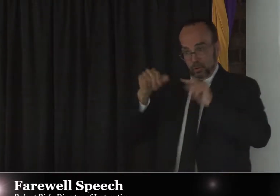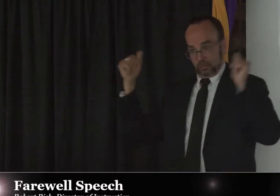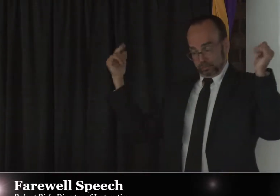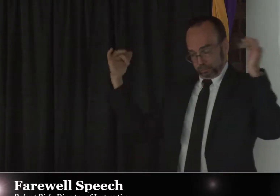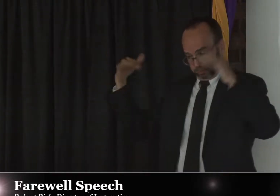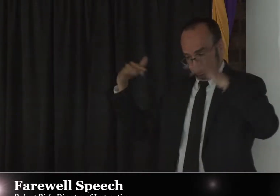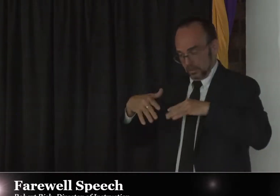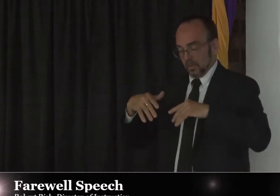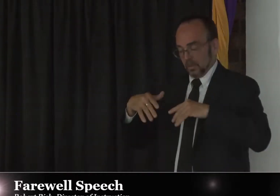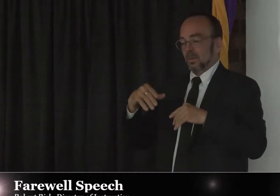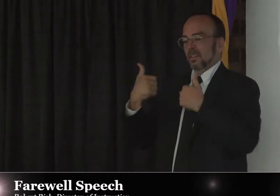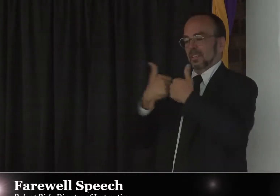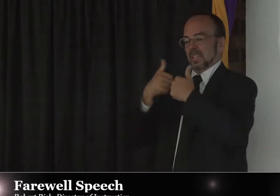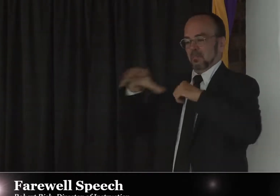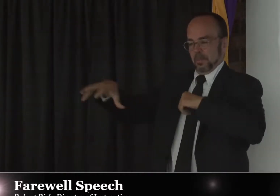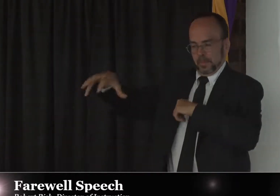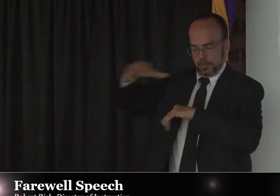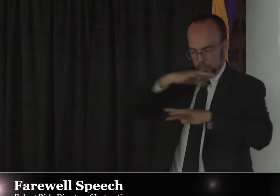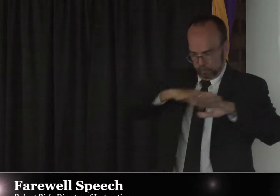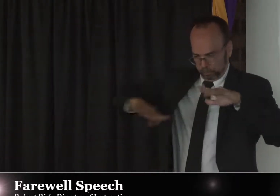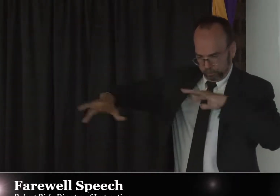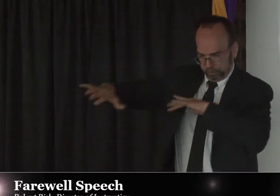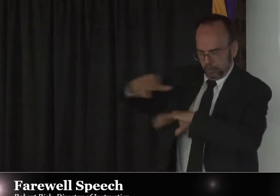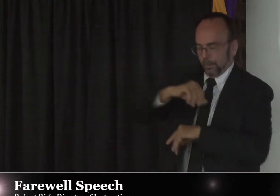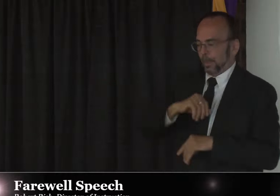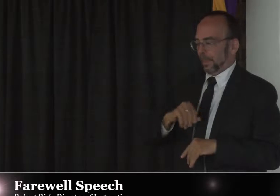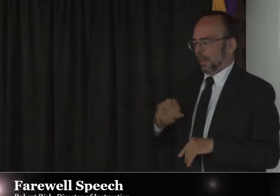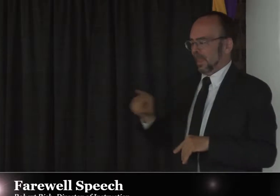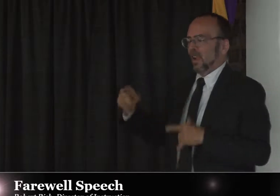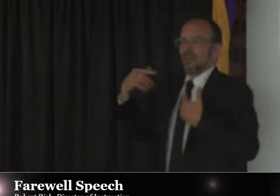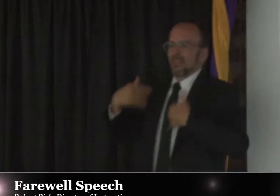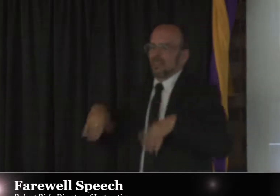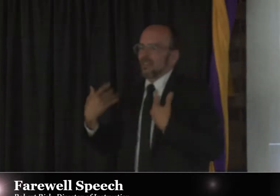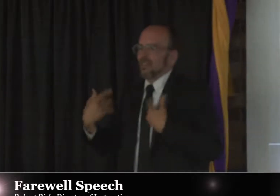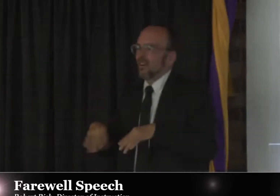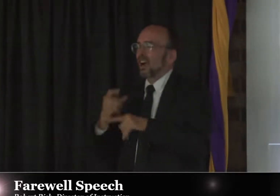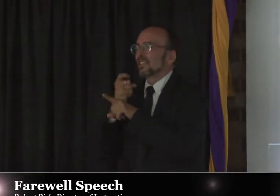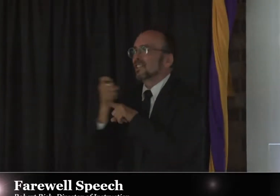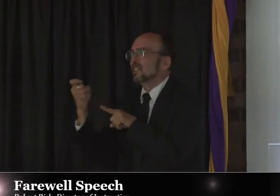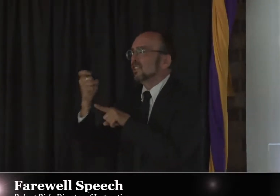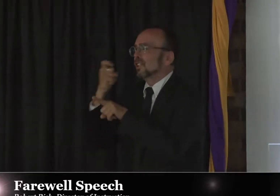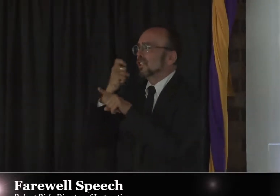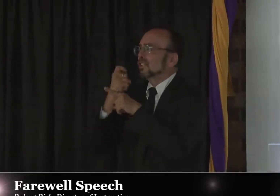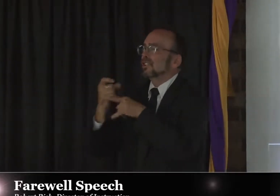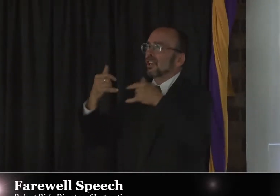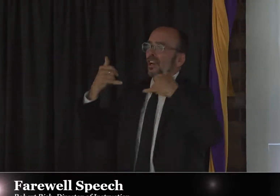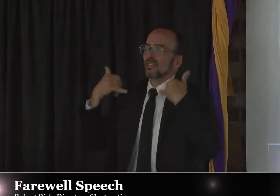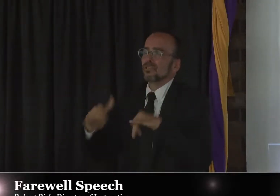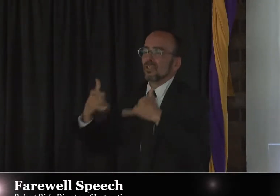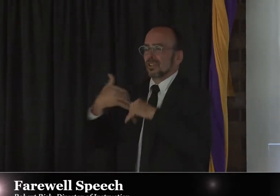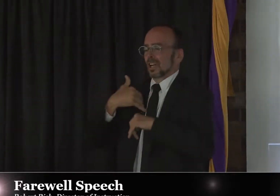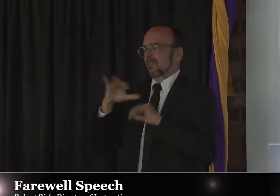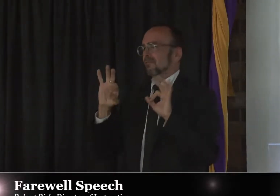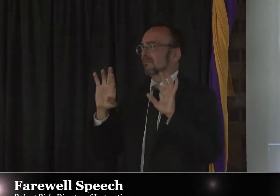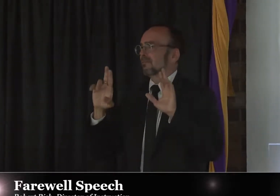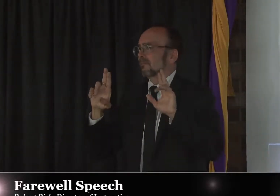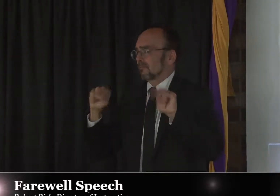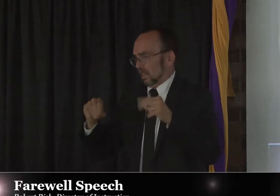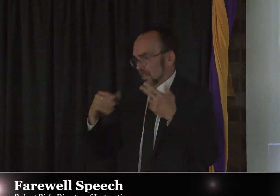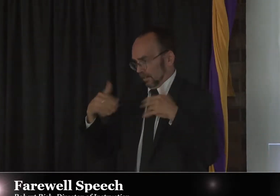Next party, we got together, the game boards came out, and the jokes and the playing and the fun, it